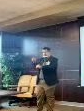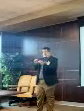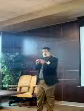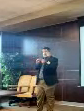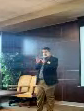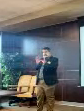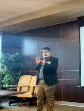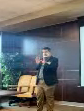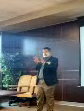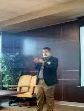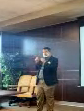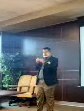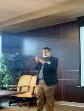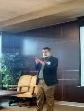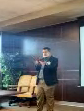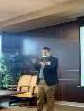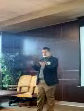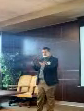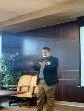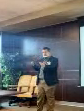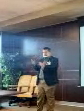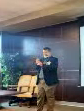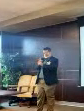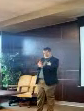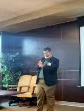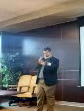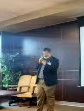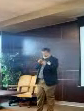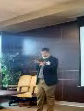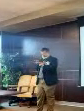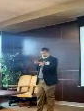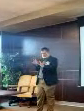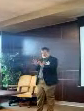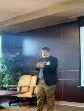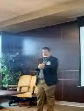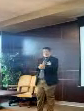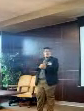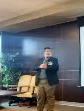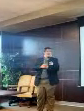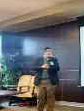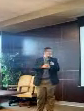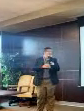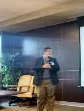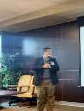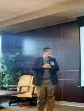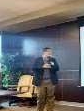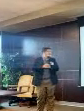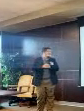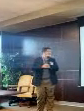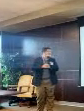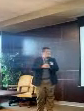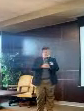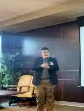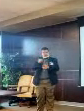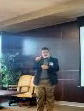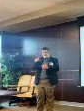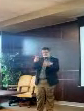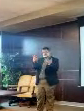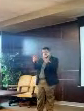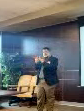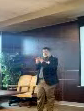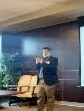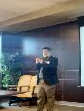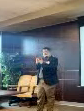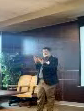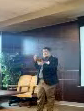take more resources and care and monitoring. This is pretty much in line with what we've